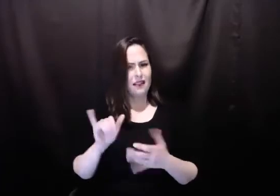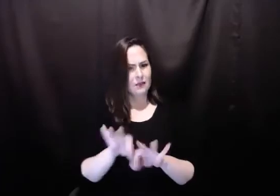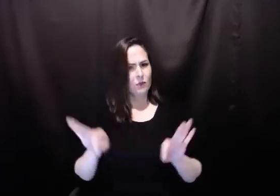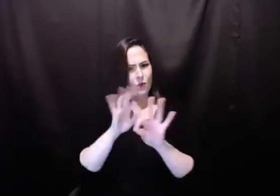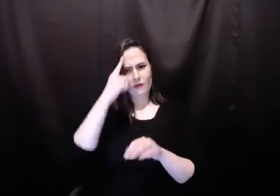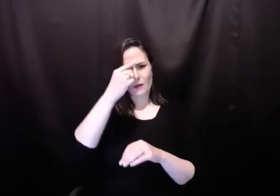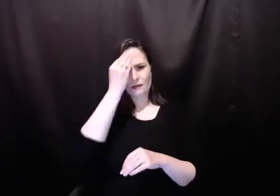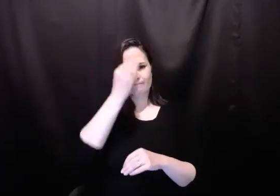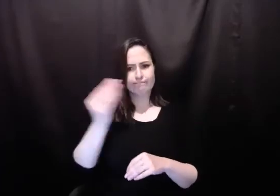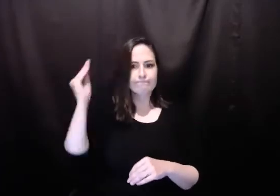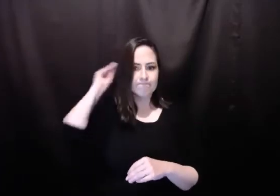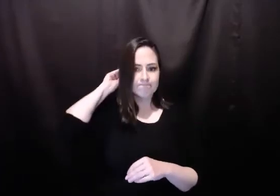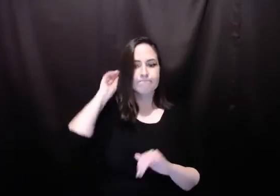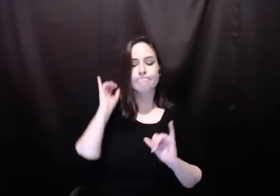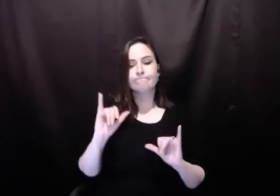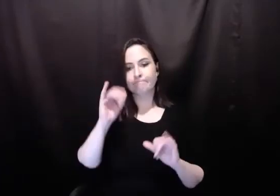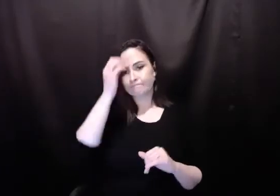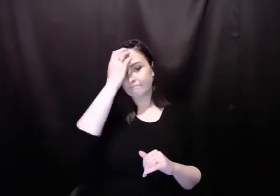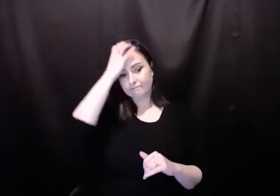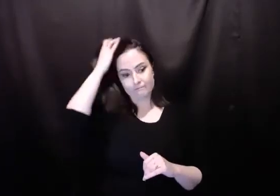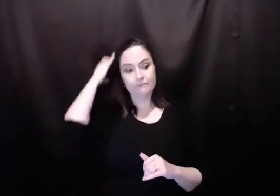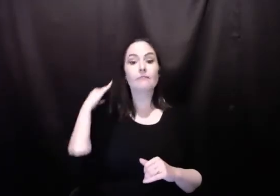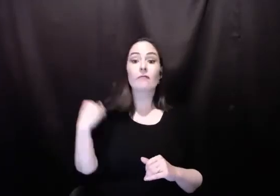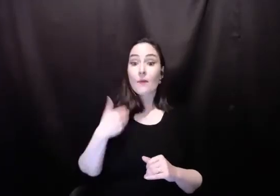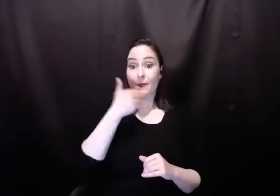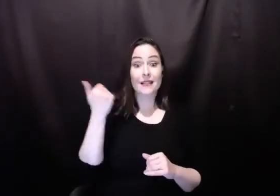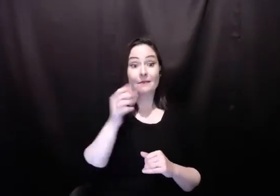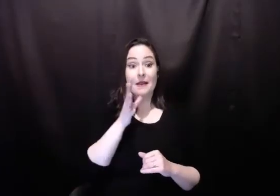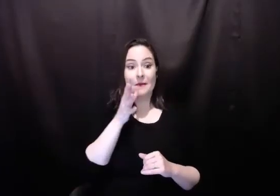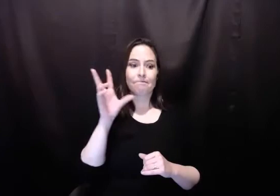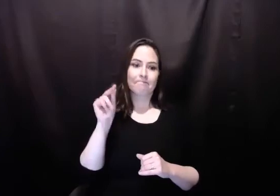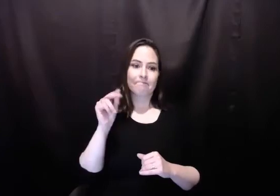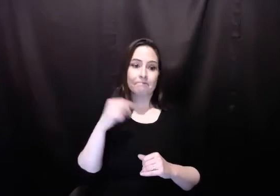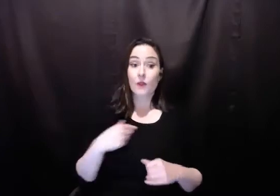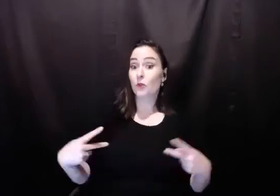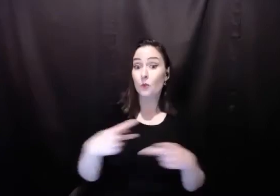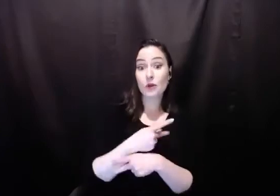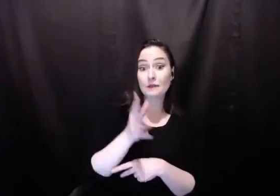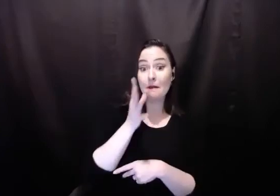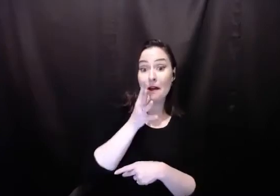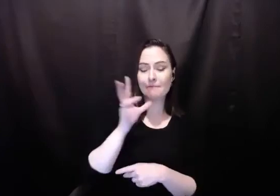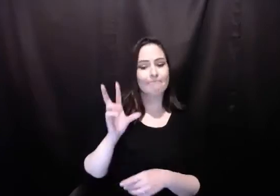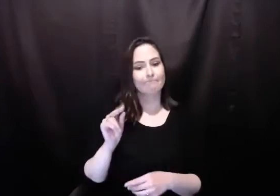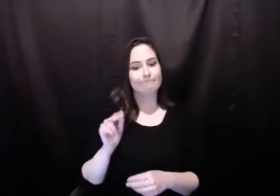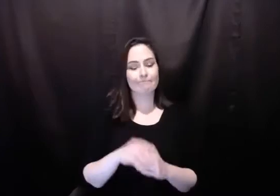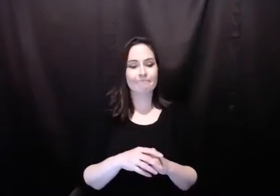all. But I'll tell you, I have found there was an absolutely fine line between